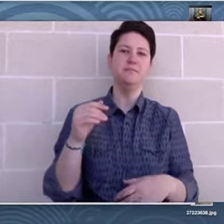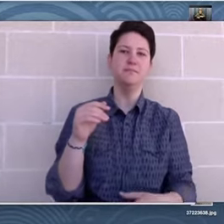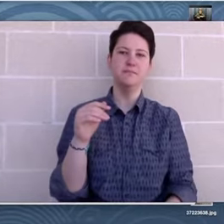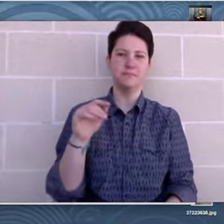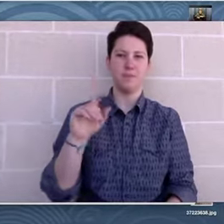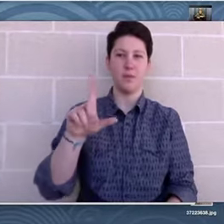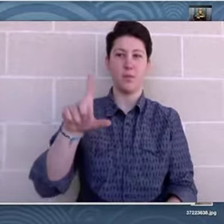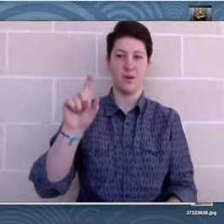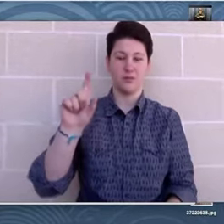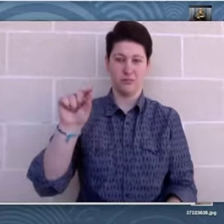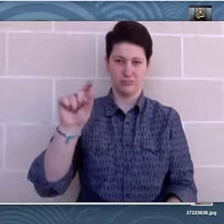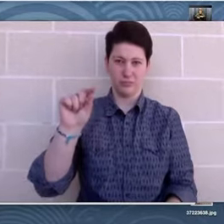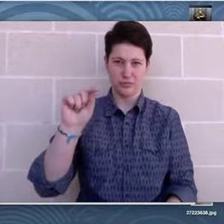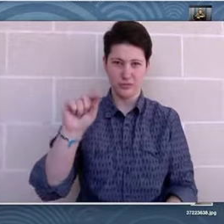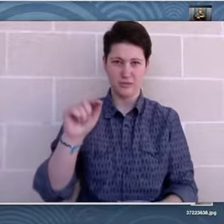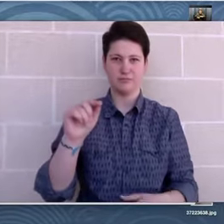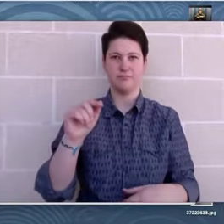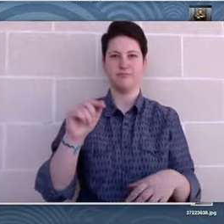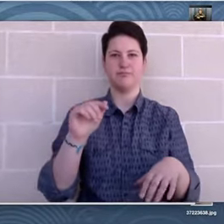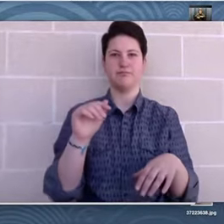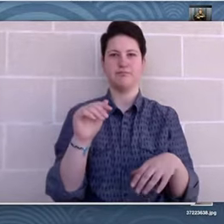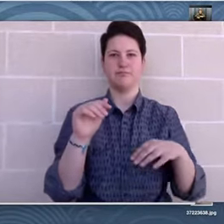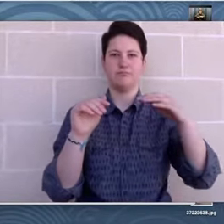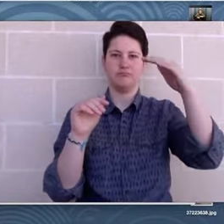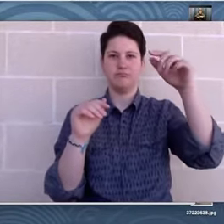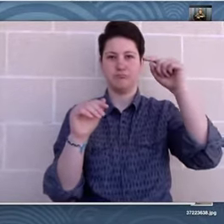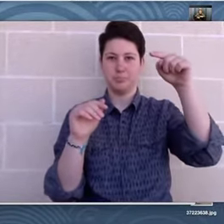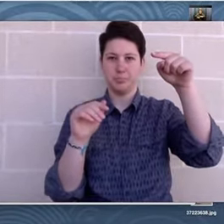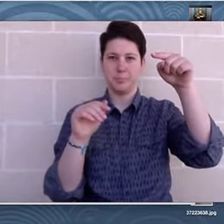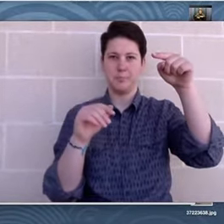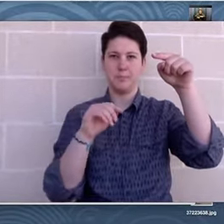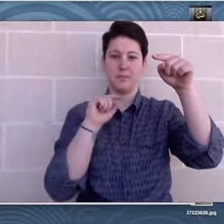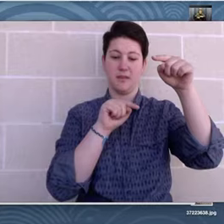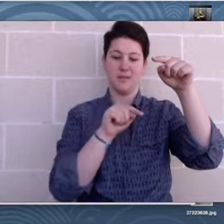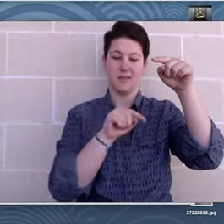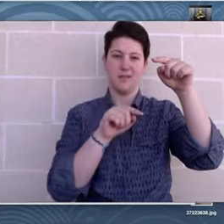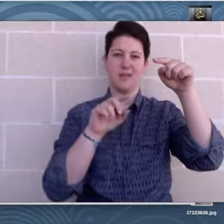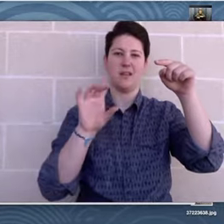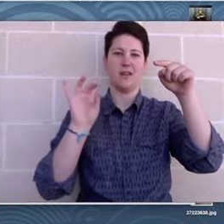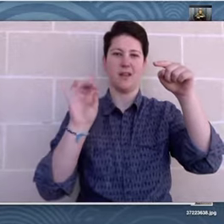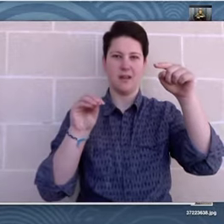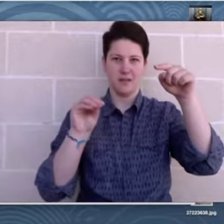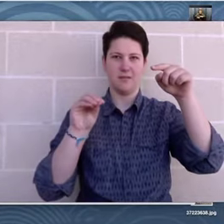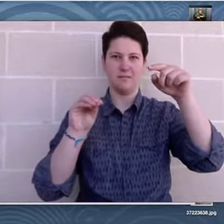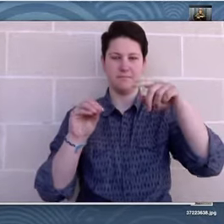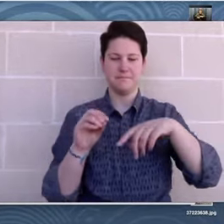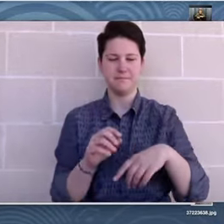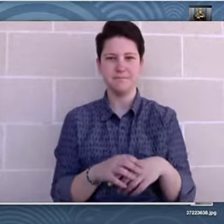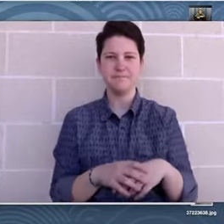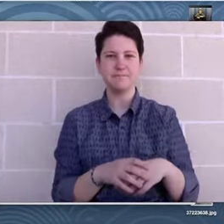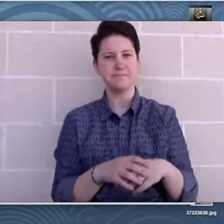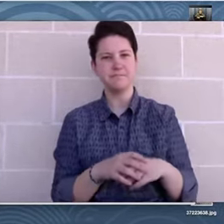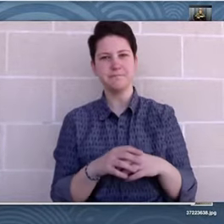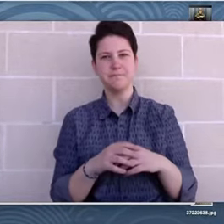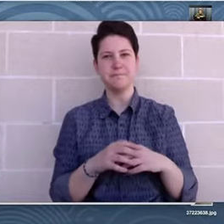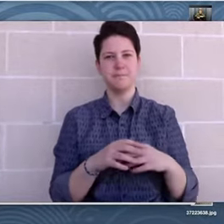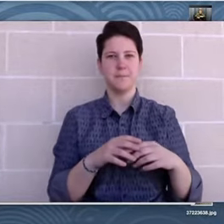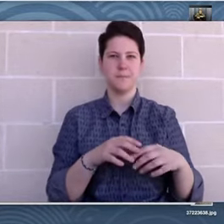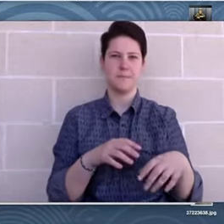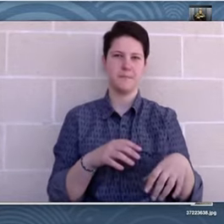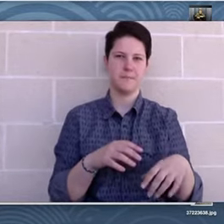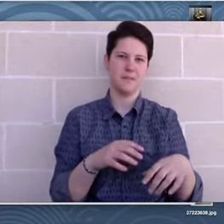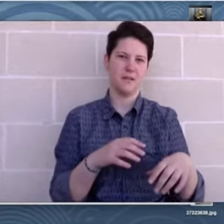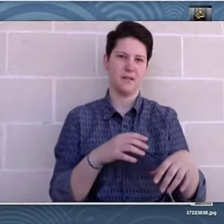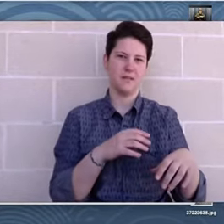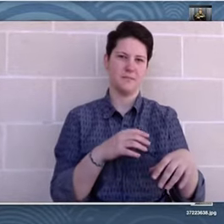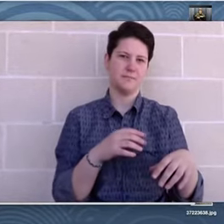denominator 80 represents diastolic pressure. During the systolic, when the ventricles contract, the blood is pumped